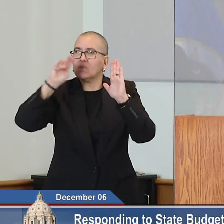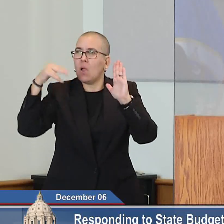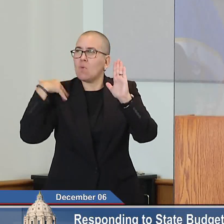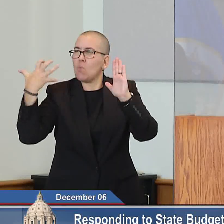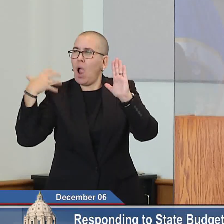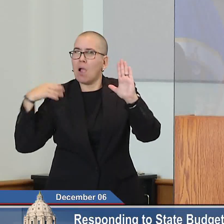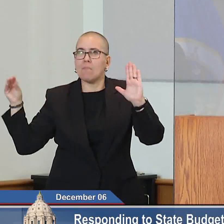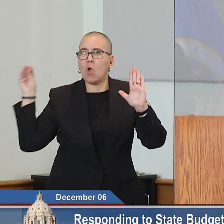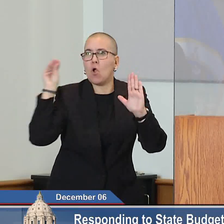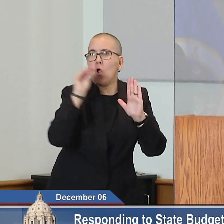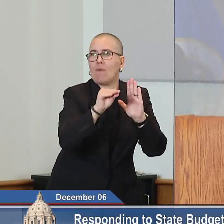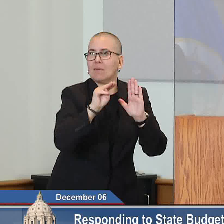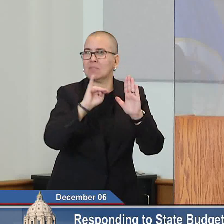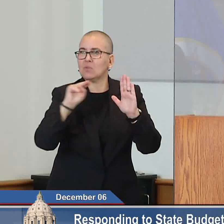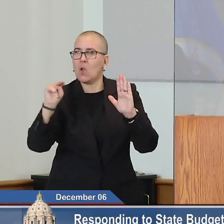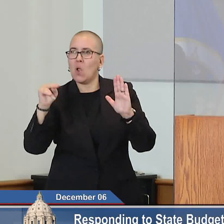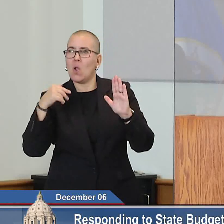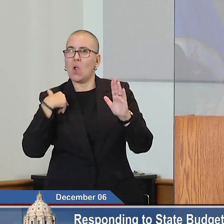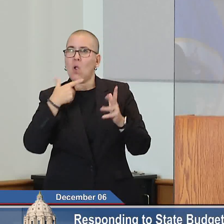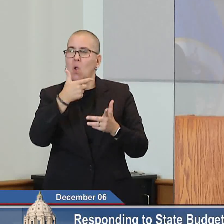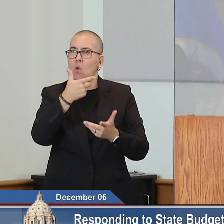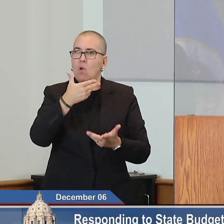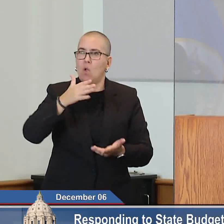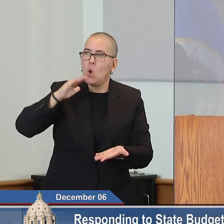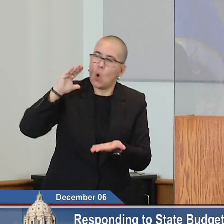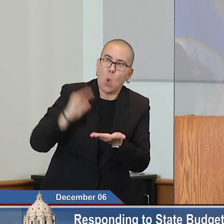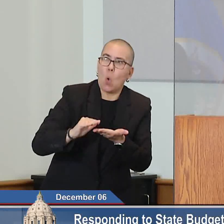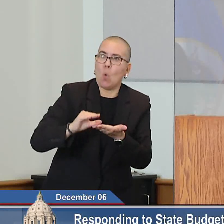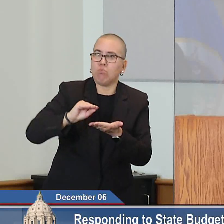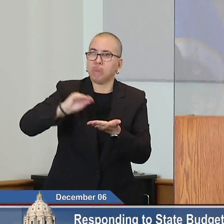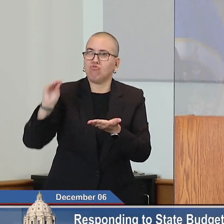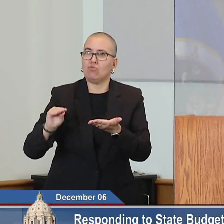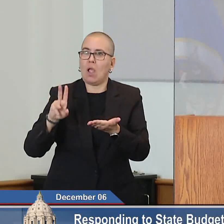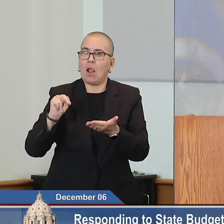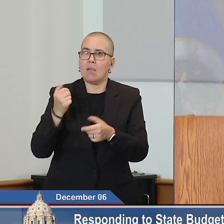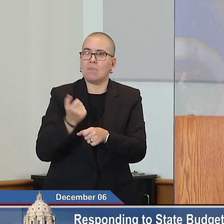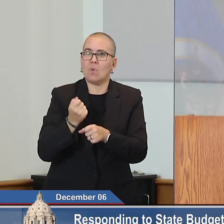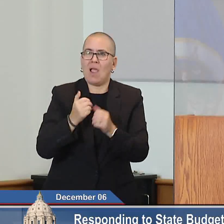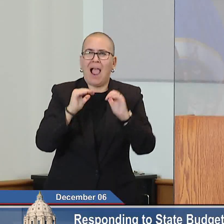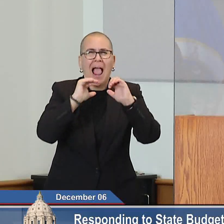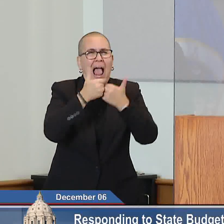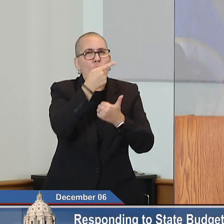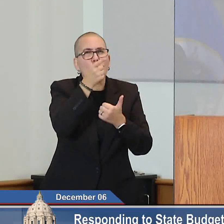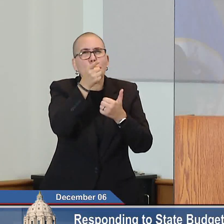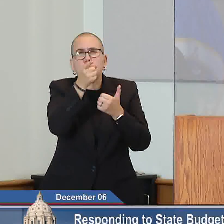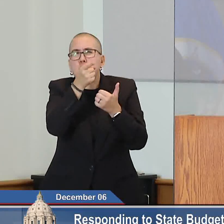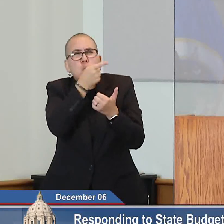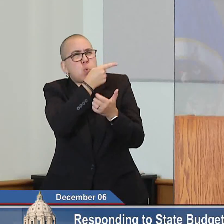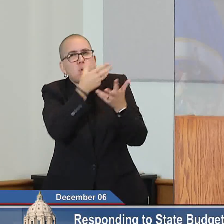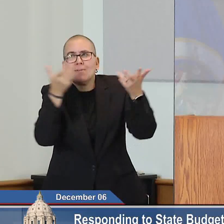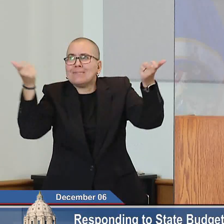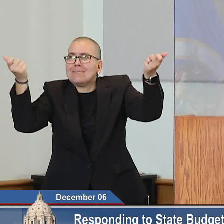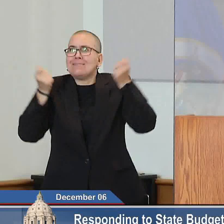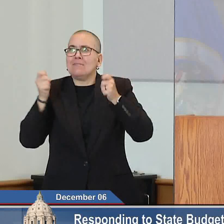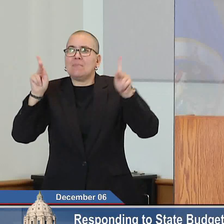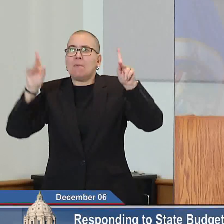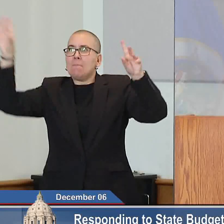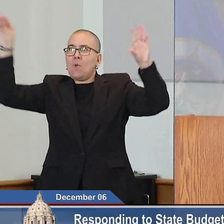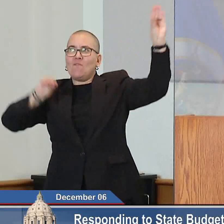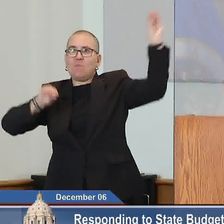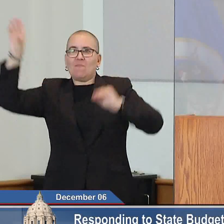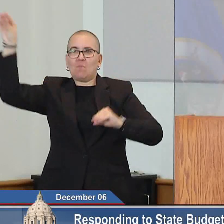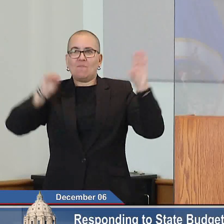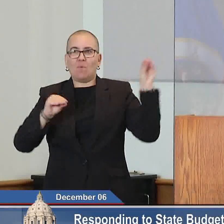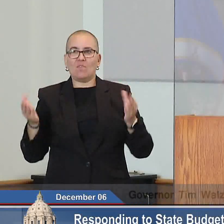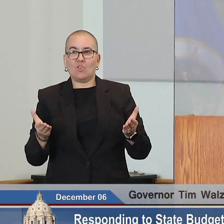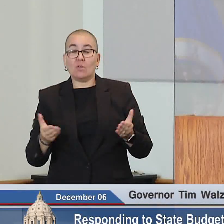state to sustain the workforce. What do you see as what you're able to do to get more people to move here and work here? Yeah, well, making the case, if